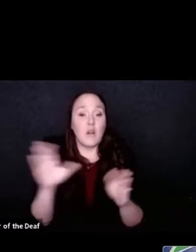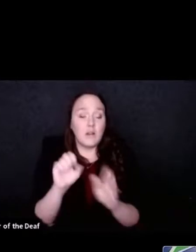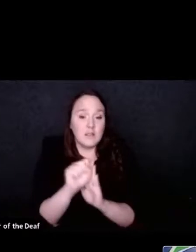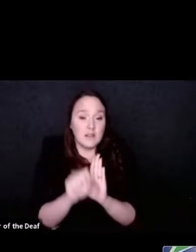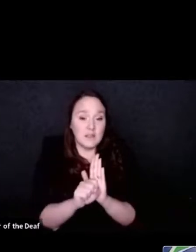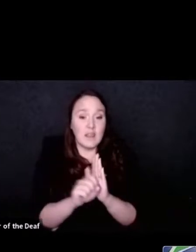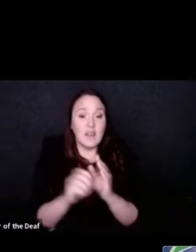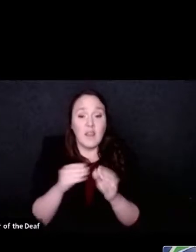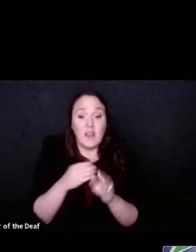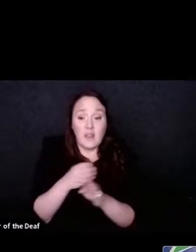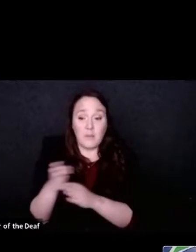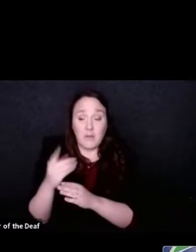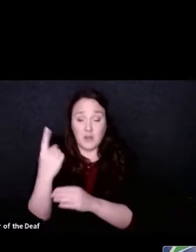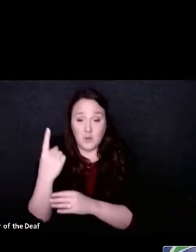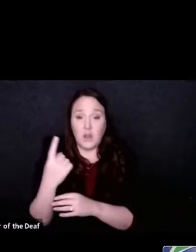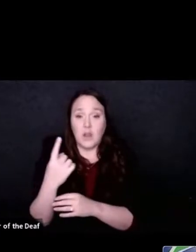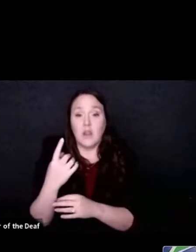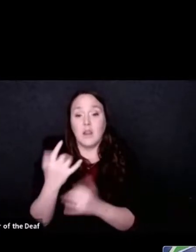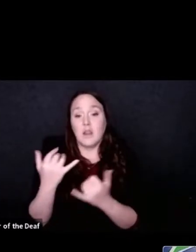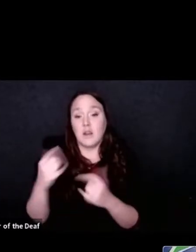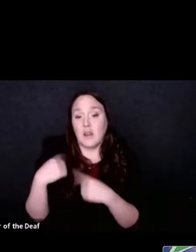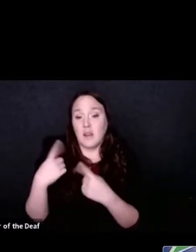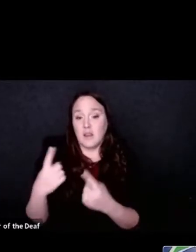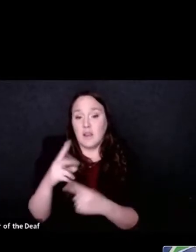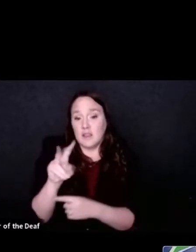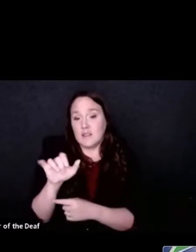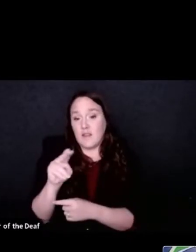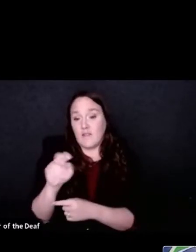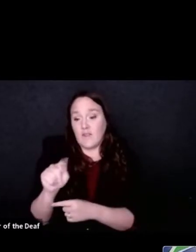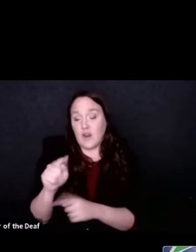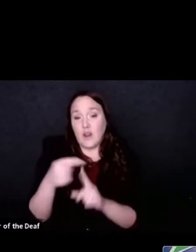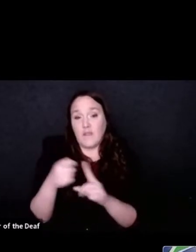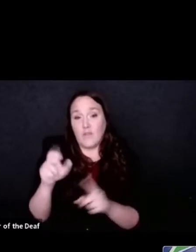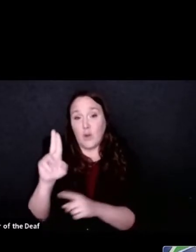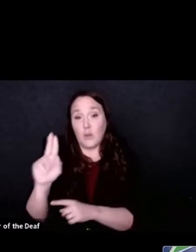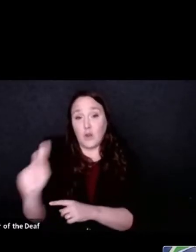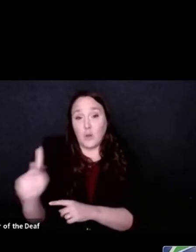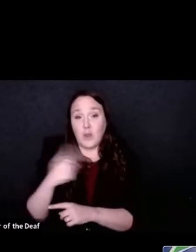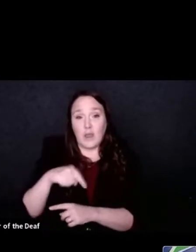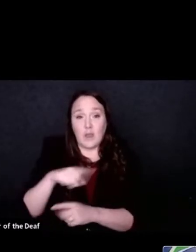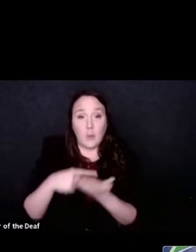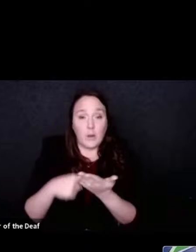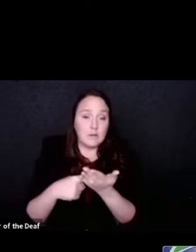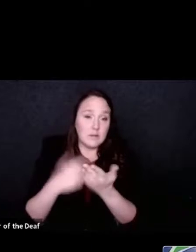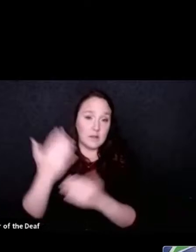by far still is the variant coming out of the UK that we've talked about before